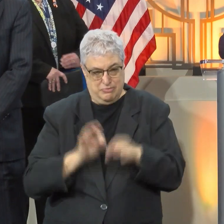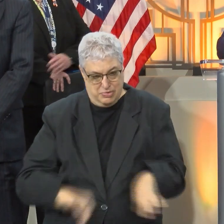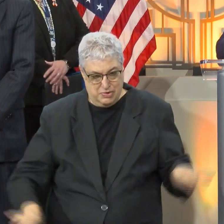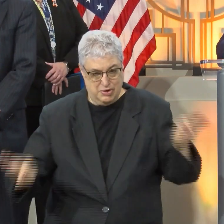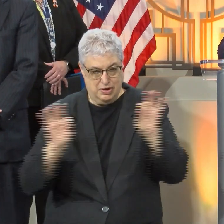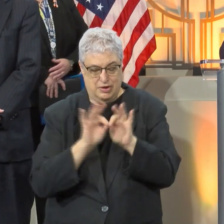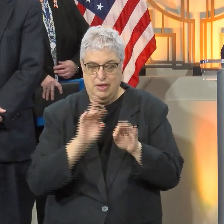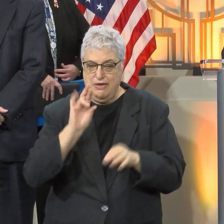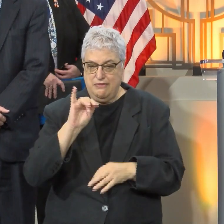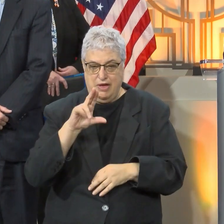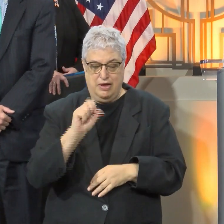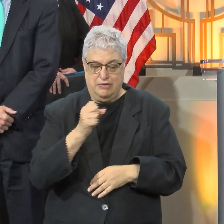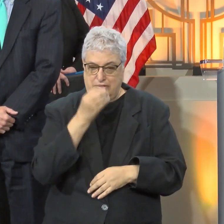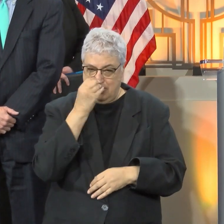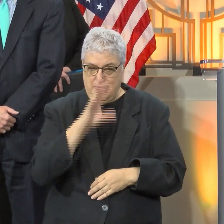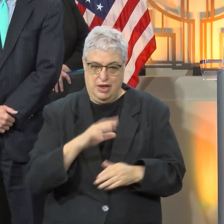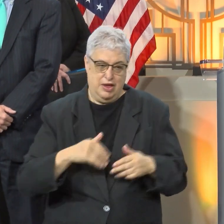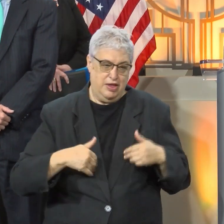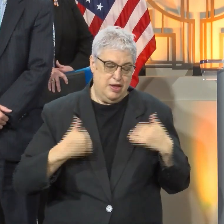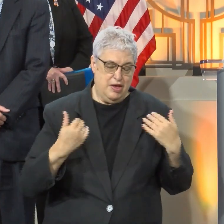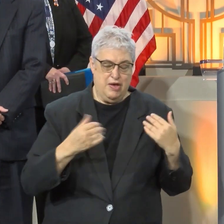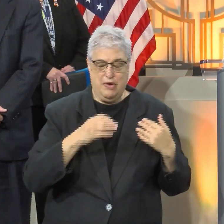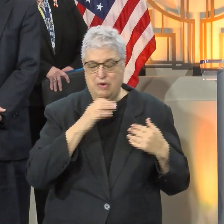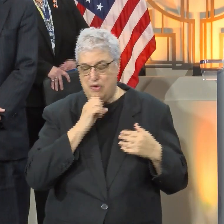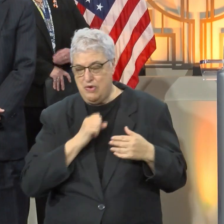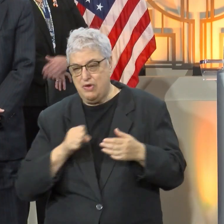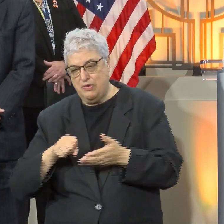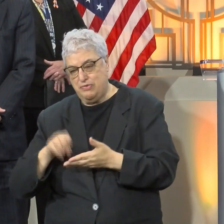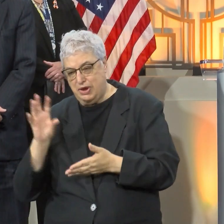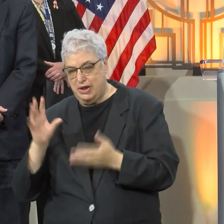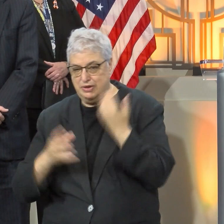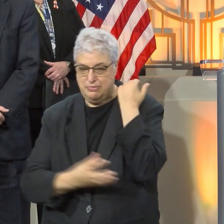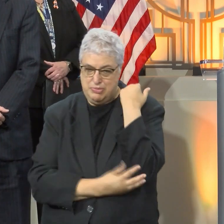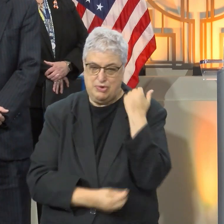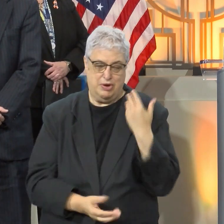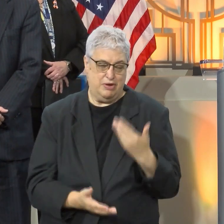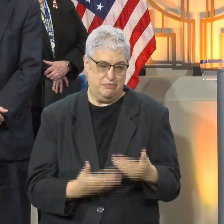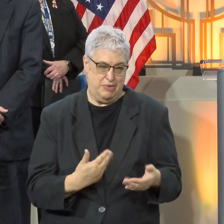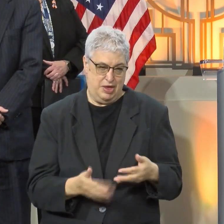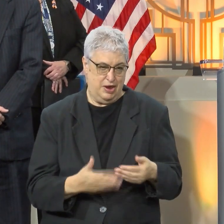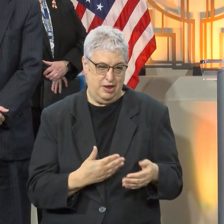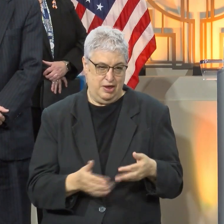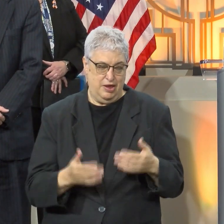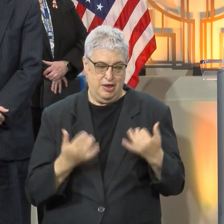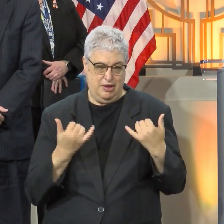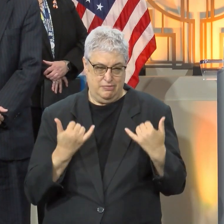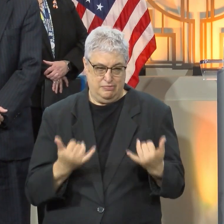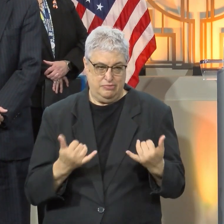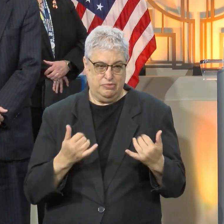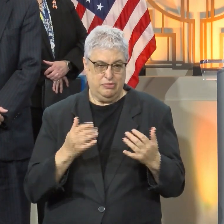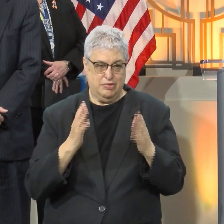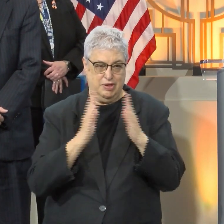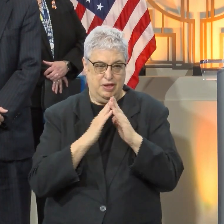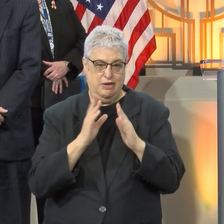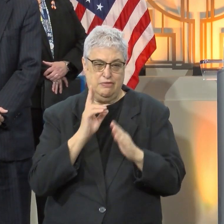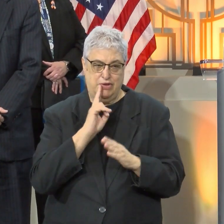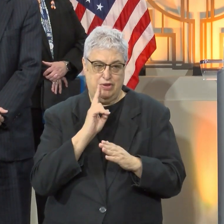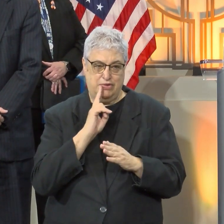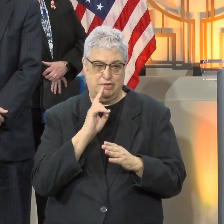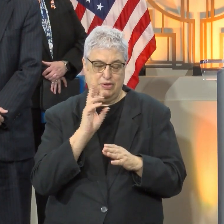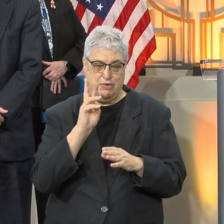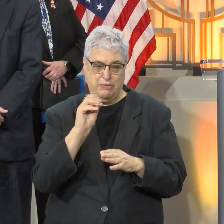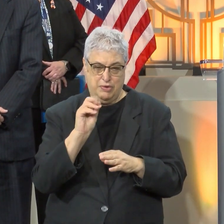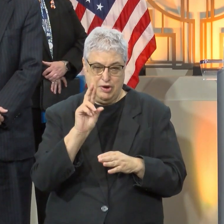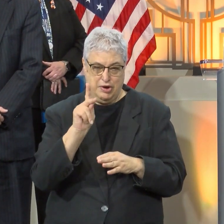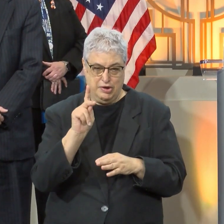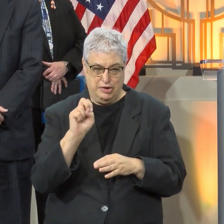virus does not care if you're young or old, rich or poor. COVID-19 is also taking a toll on the city of Houston